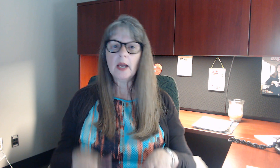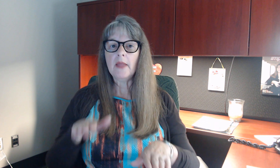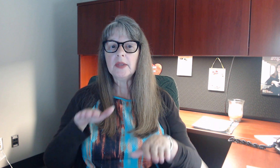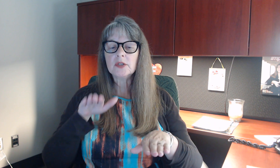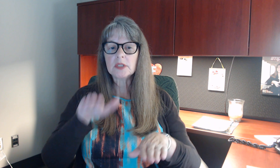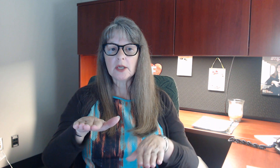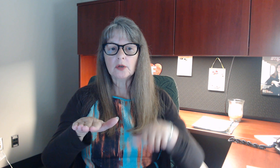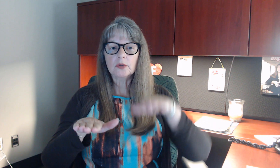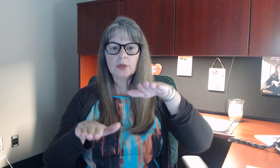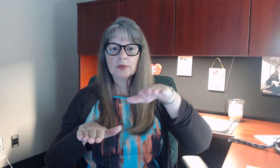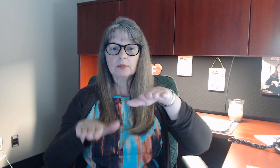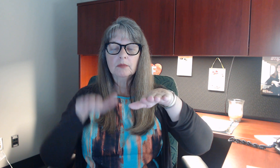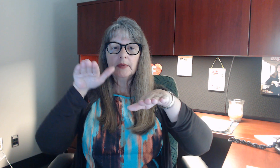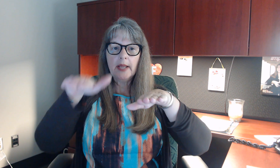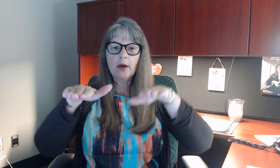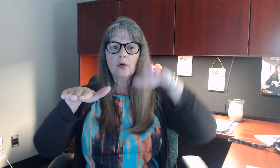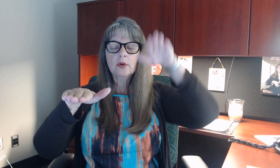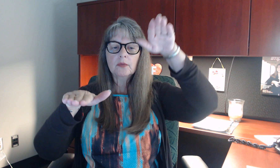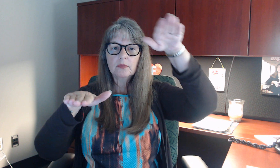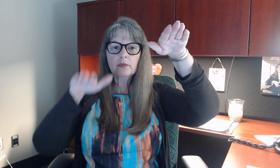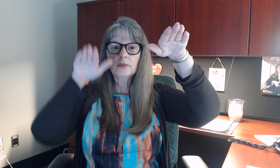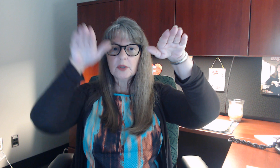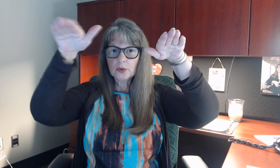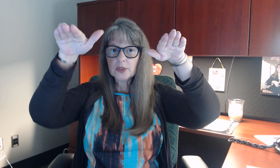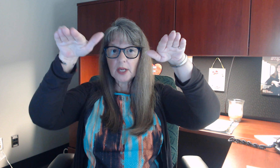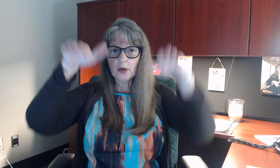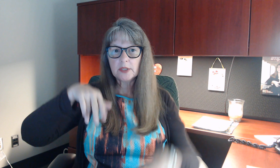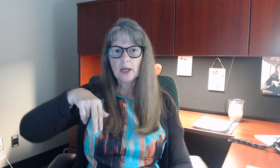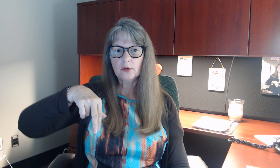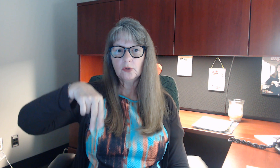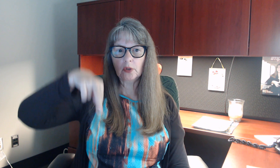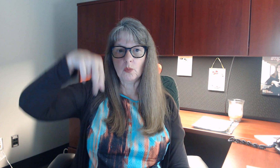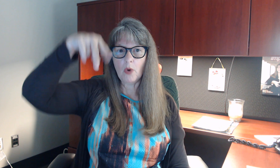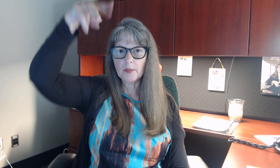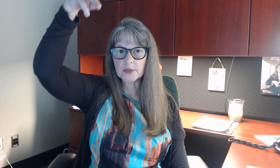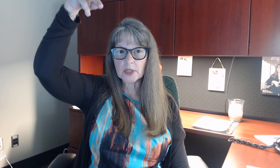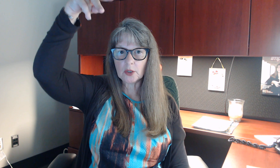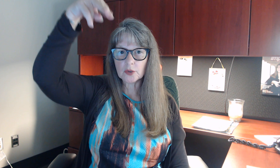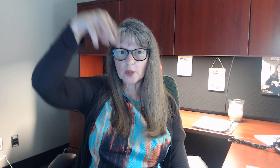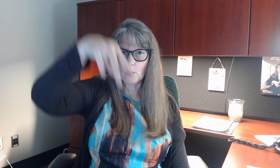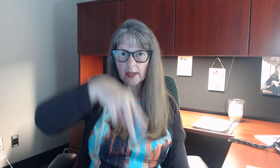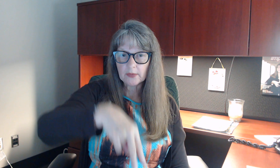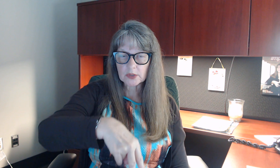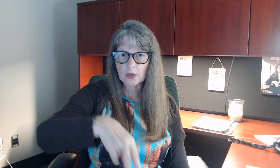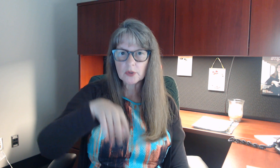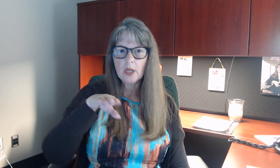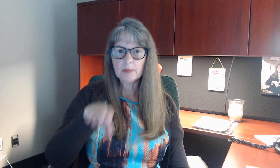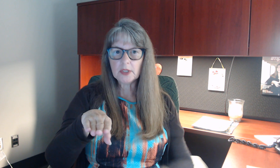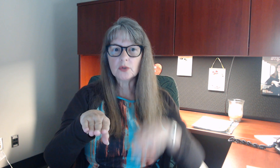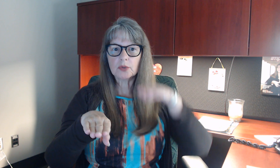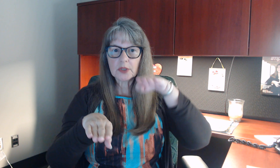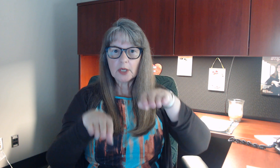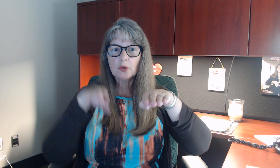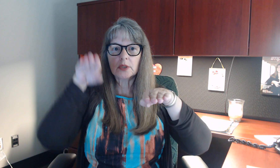And then stairs. Now, these are stairs. Now, you can walk up the stairs and walk down the stairs, but these are stairs